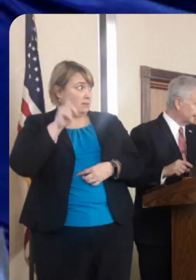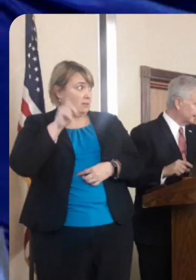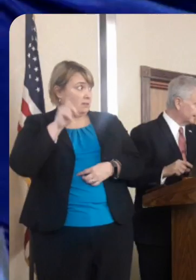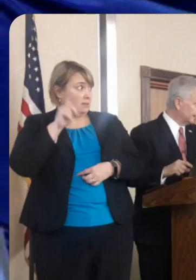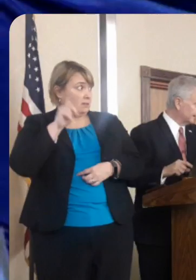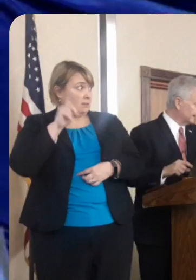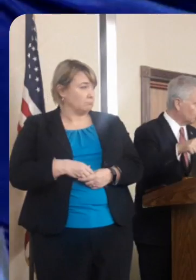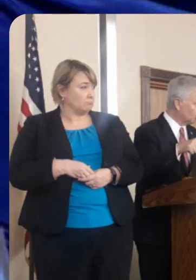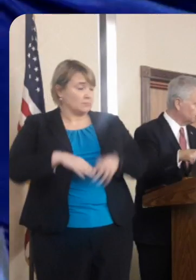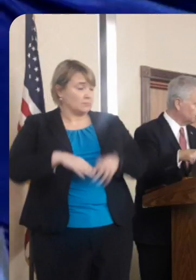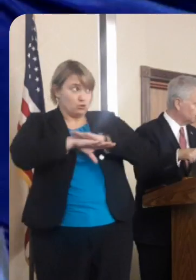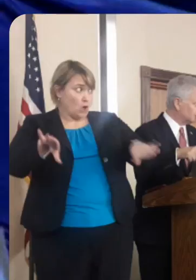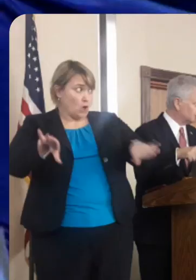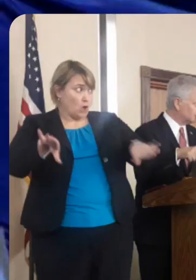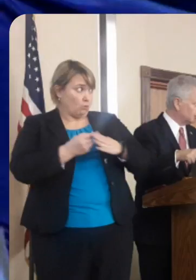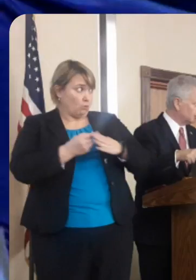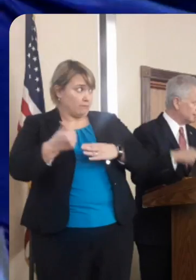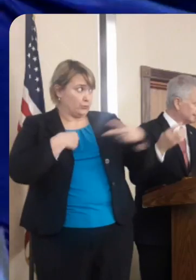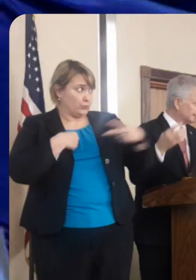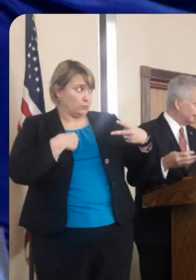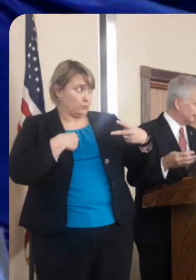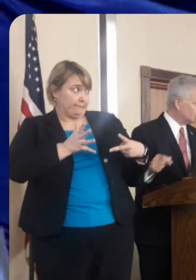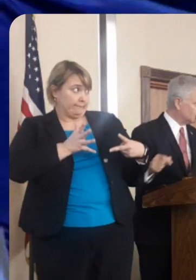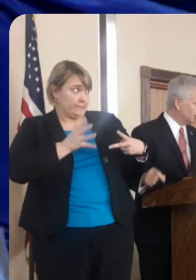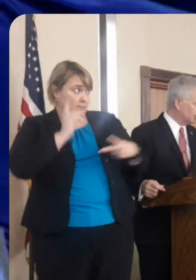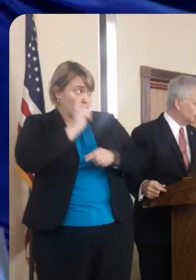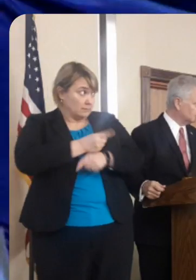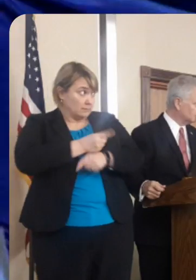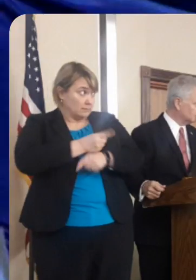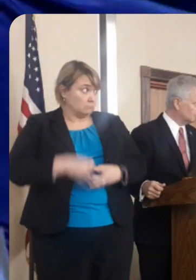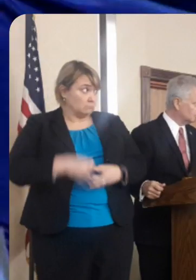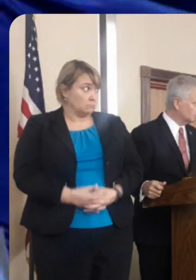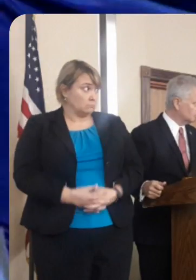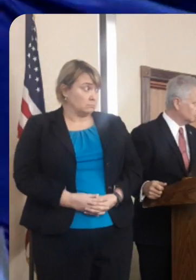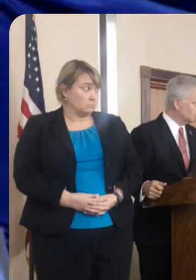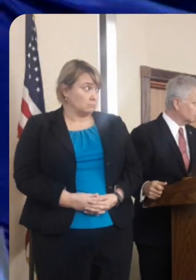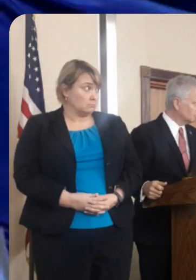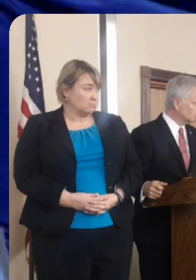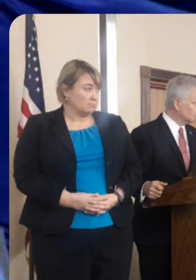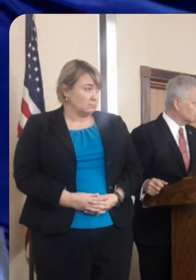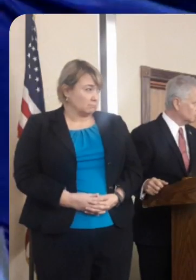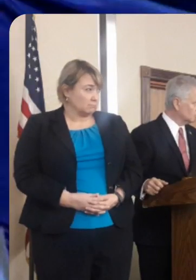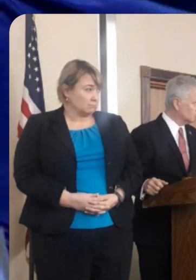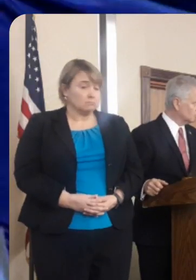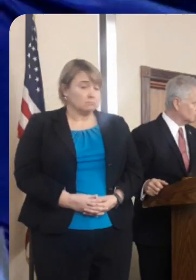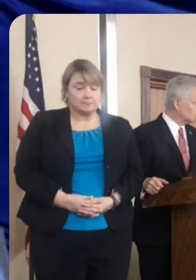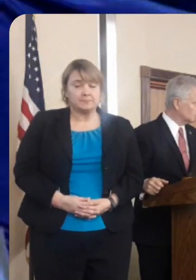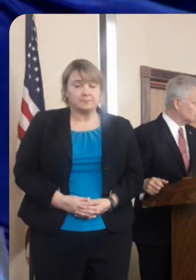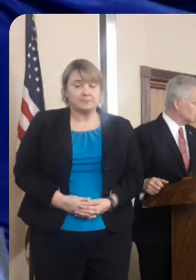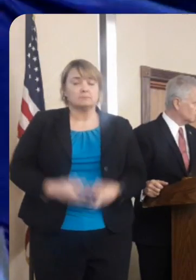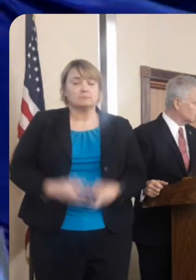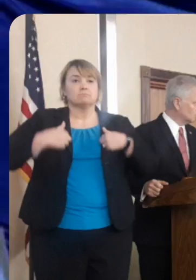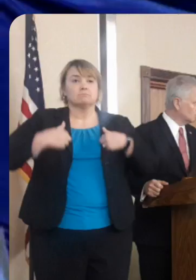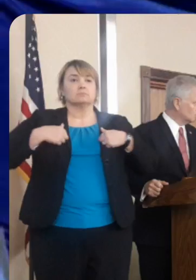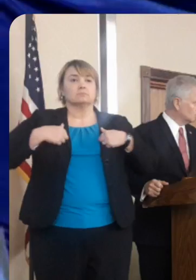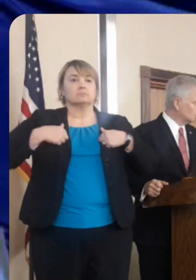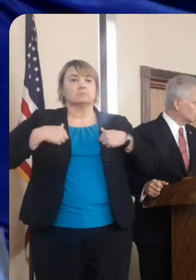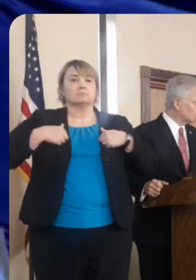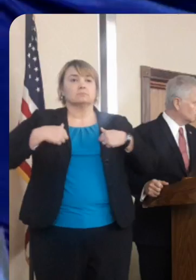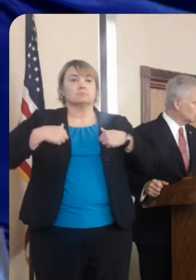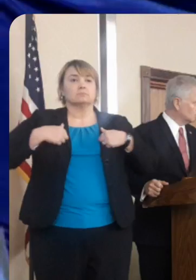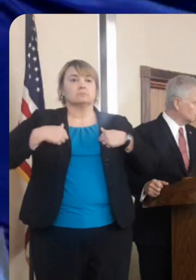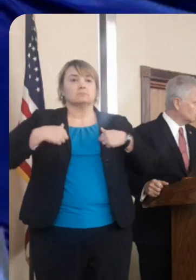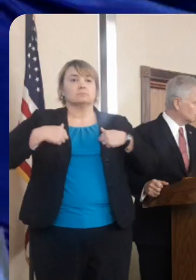remove 2 as noticed and instead leave it as currently in the bylaws. I'm speaking against what is noticed, which is